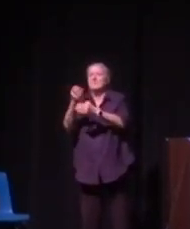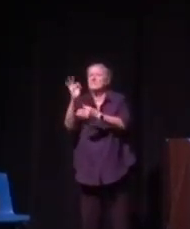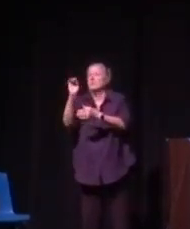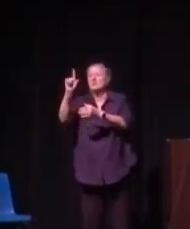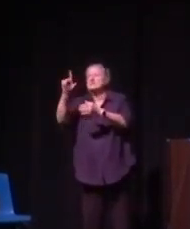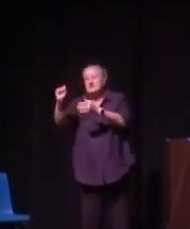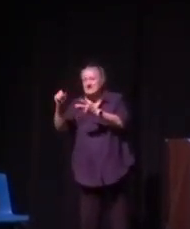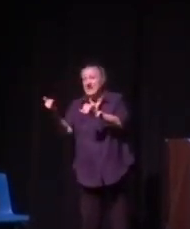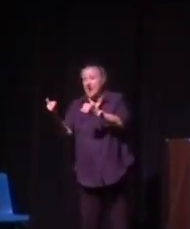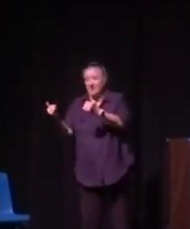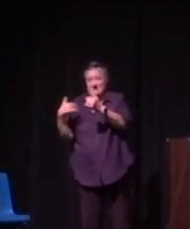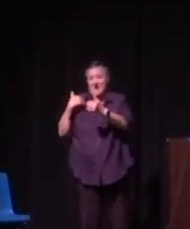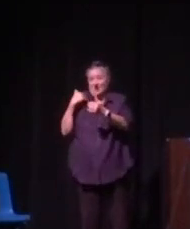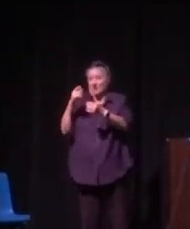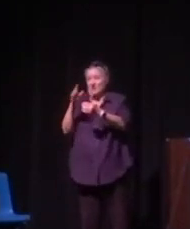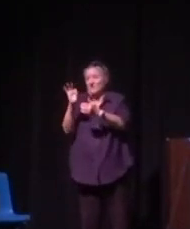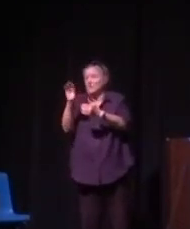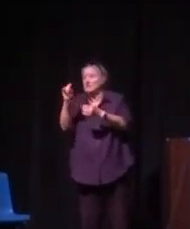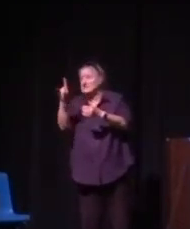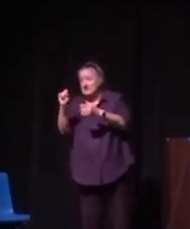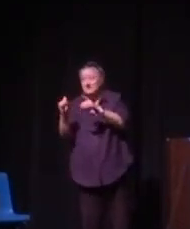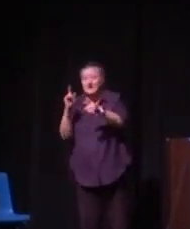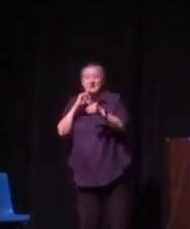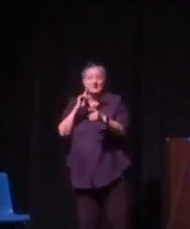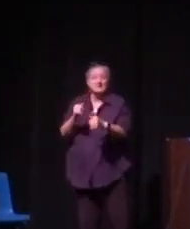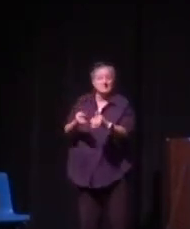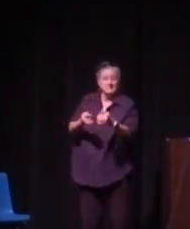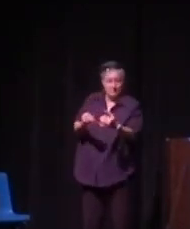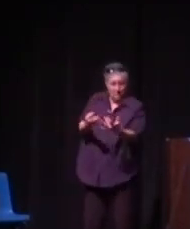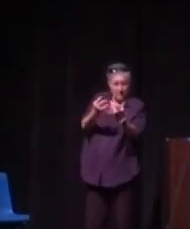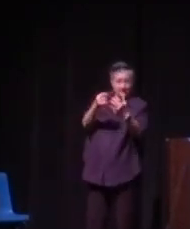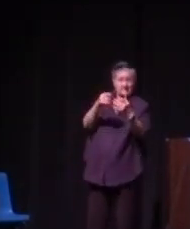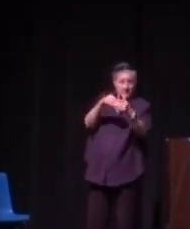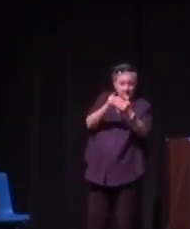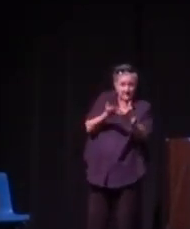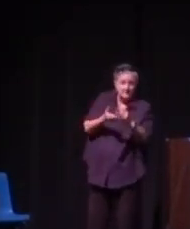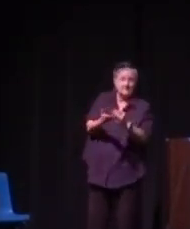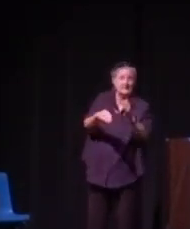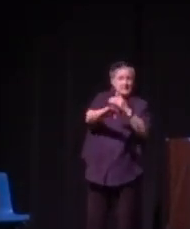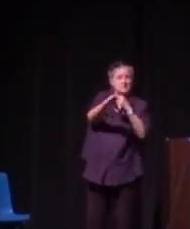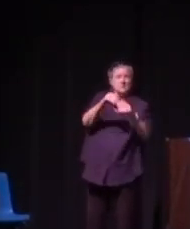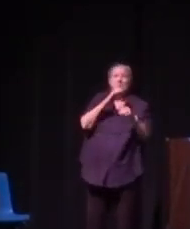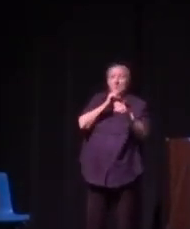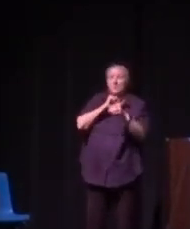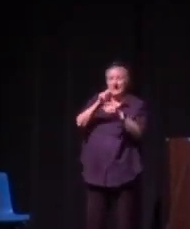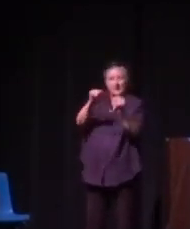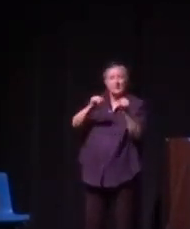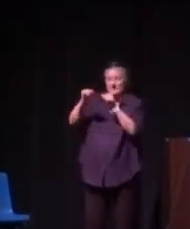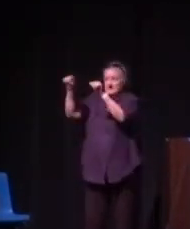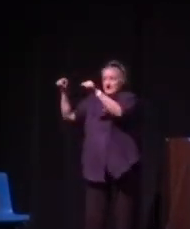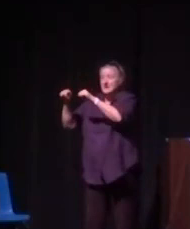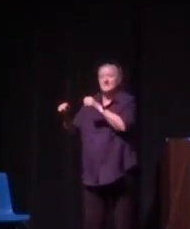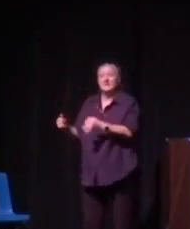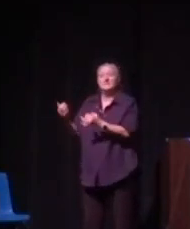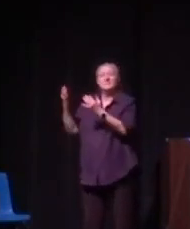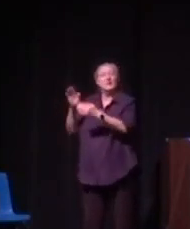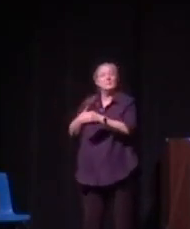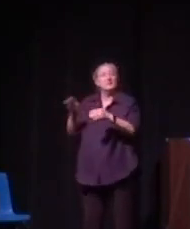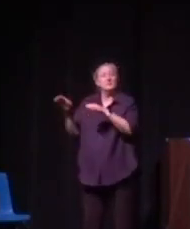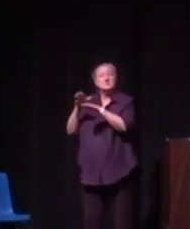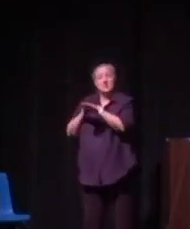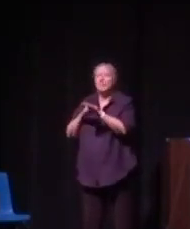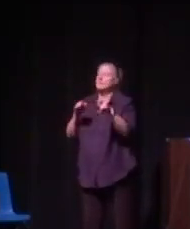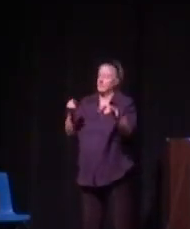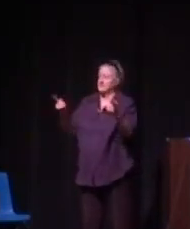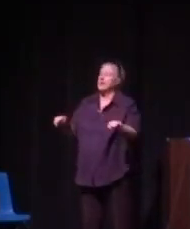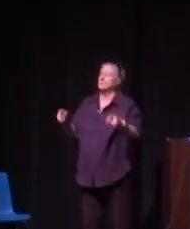fire, because they're younger than some of this older stuff that it's been burning in, that the fire behavior would slow down considerably, and that